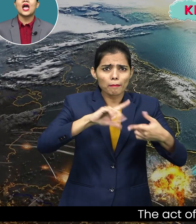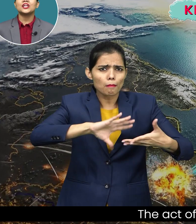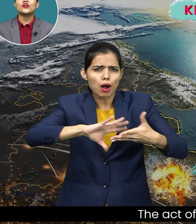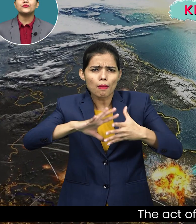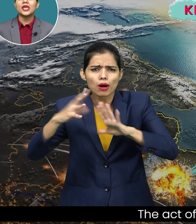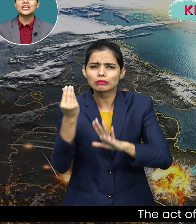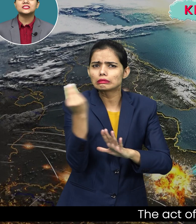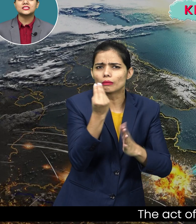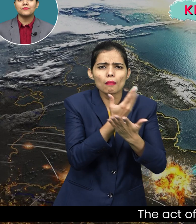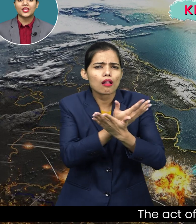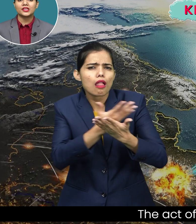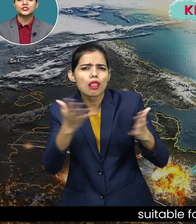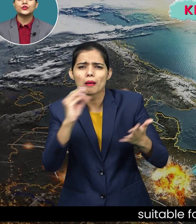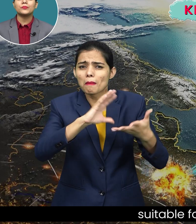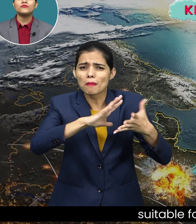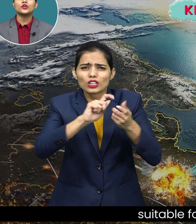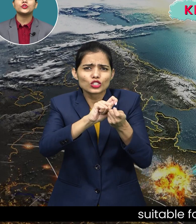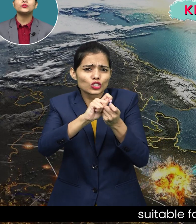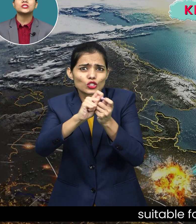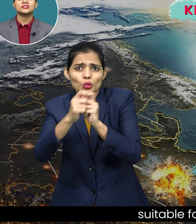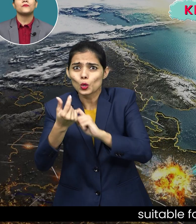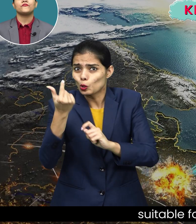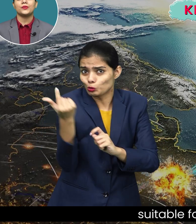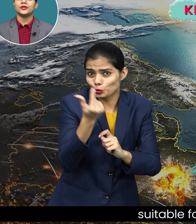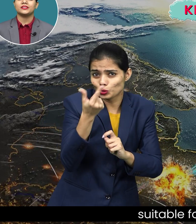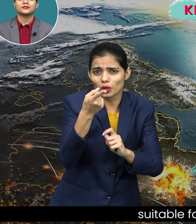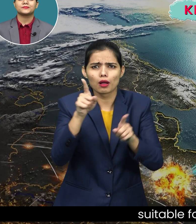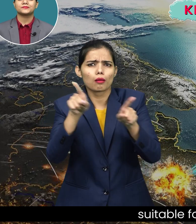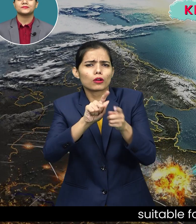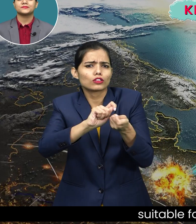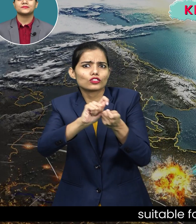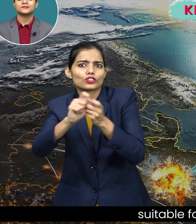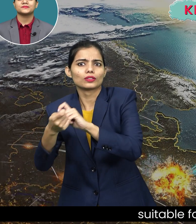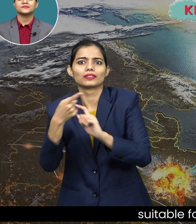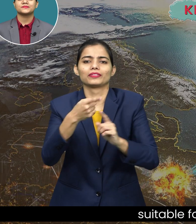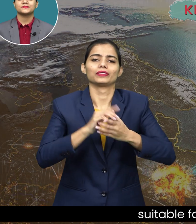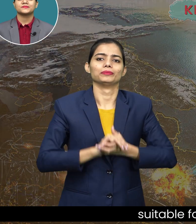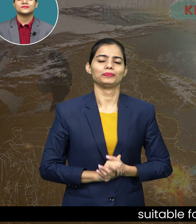The act of making something suitable for use as a weapon.